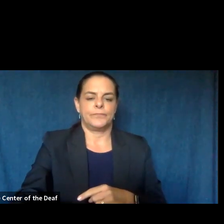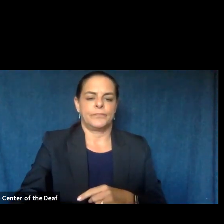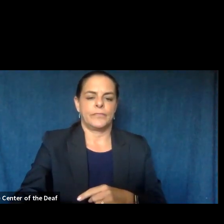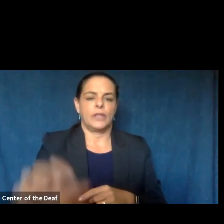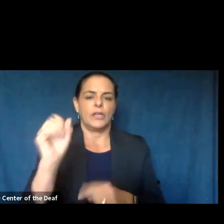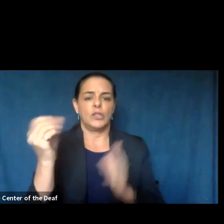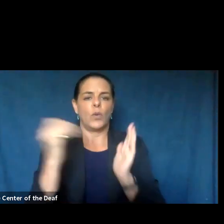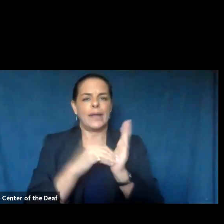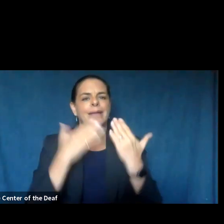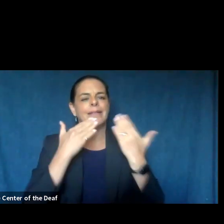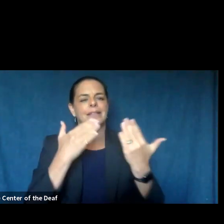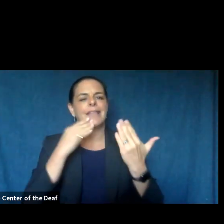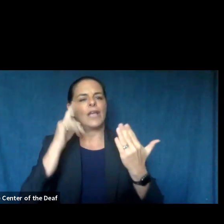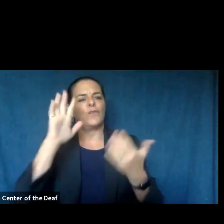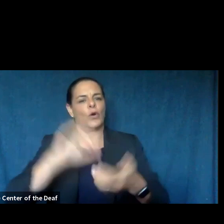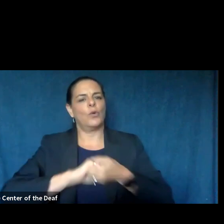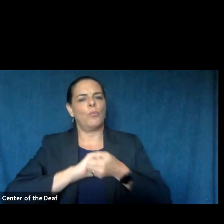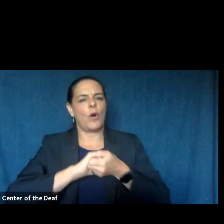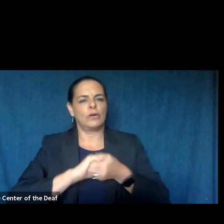your partnership in doing that.